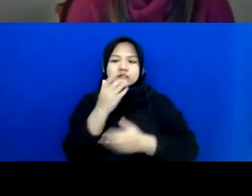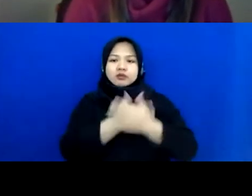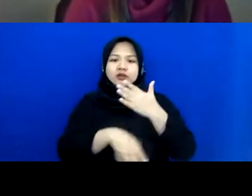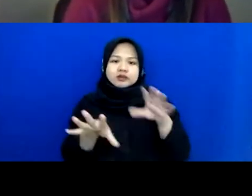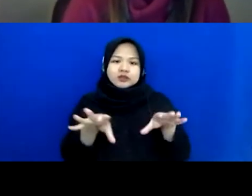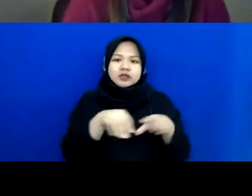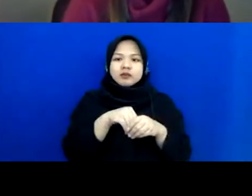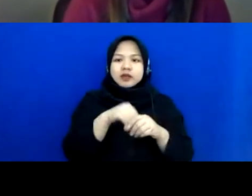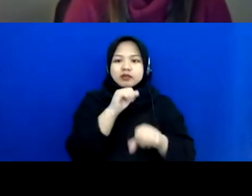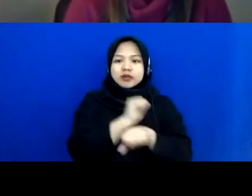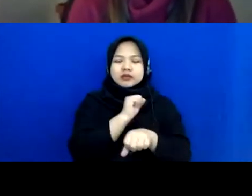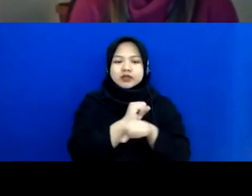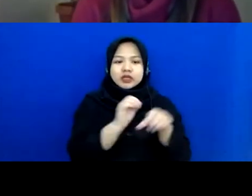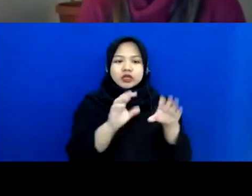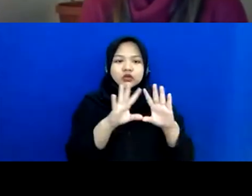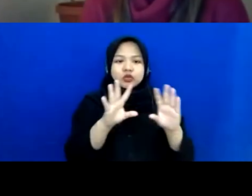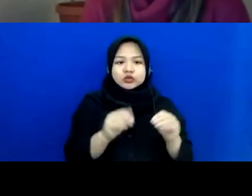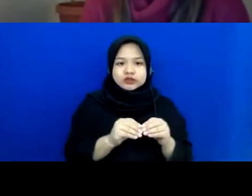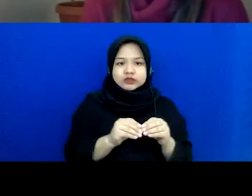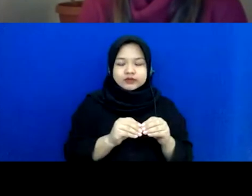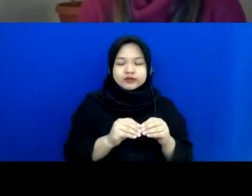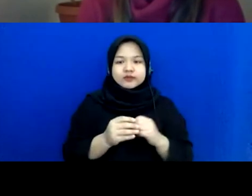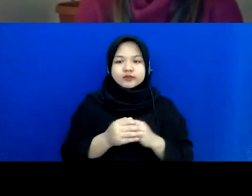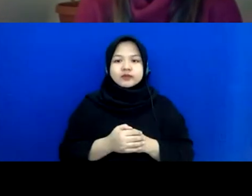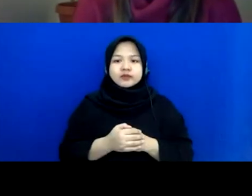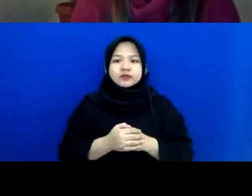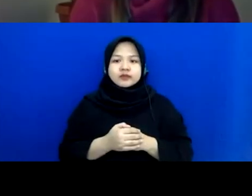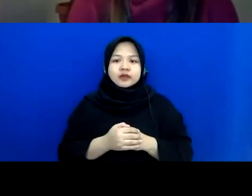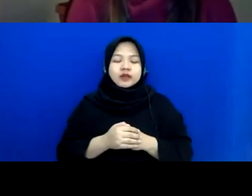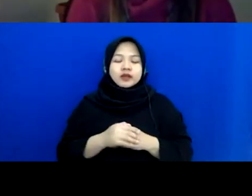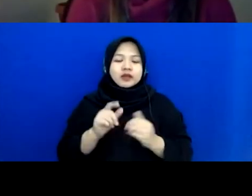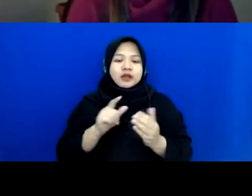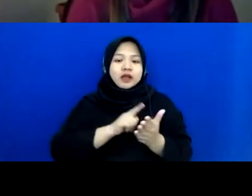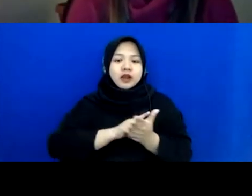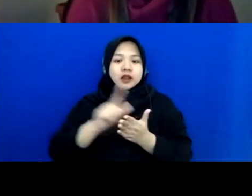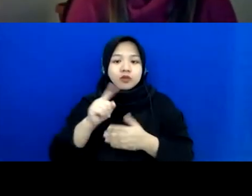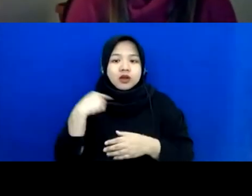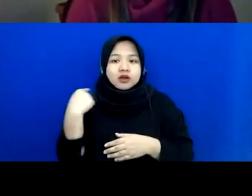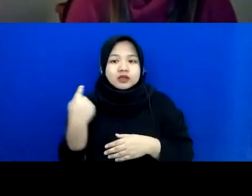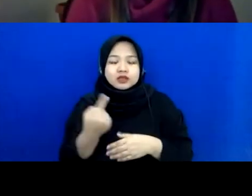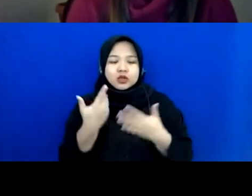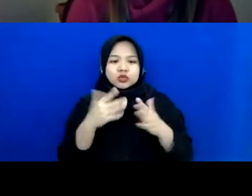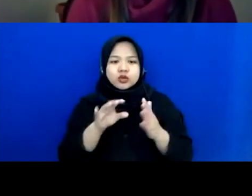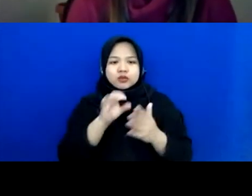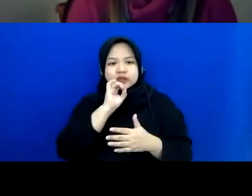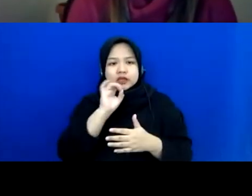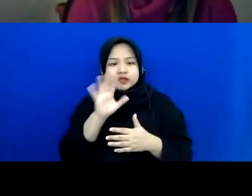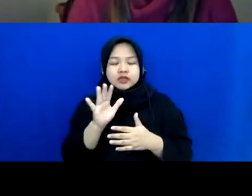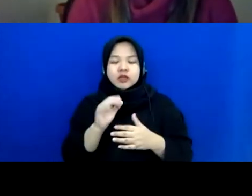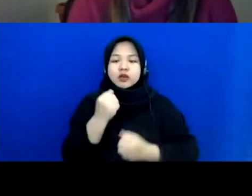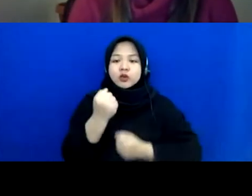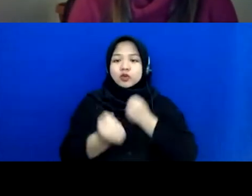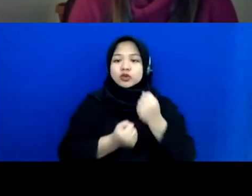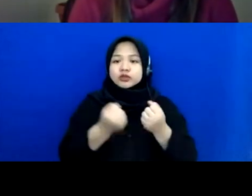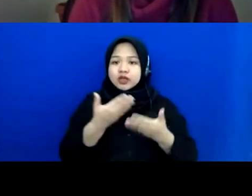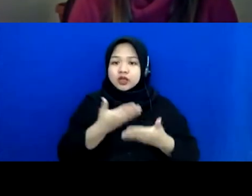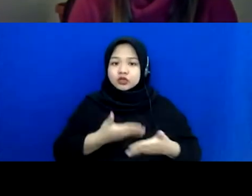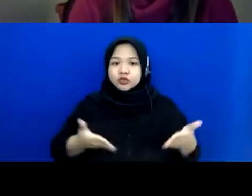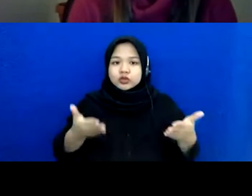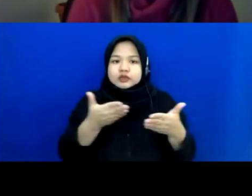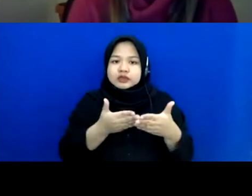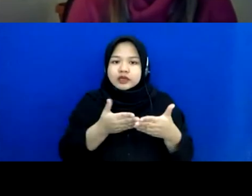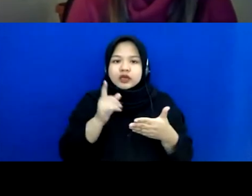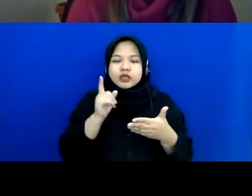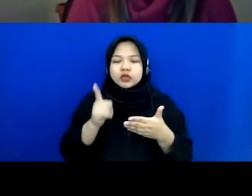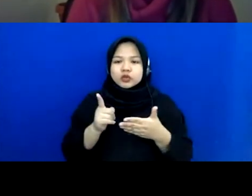main finding of our report overall. Of course, social entrepreneurship is itself a growing phenomenon,